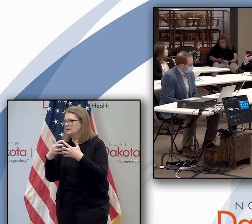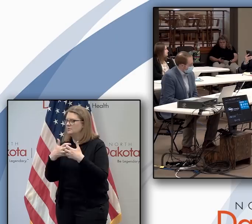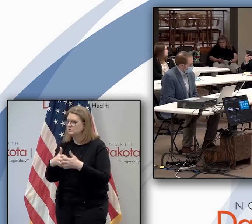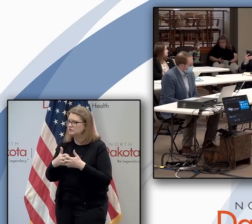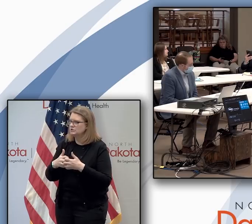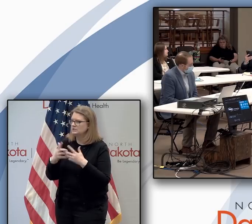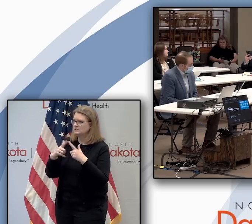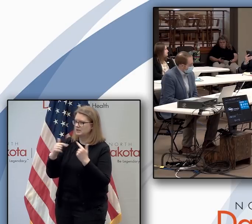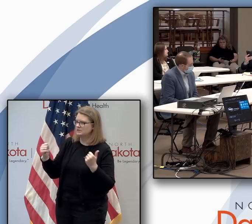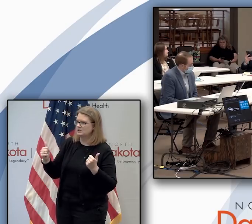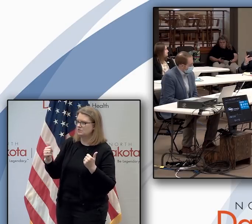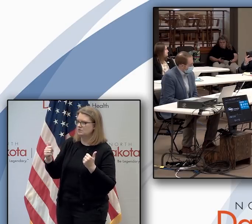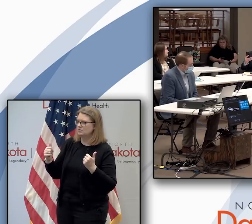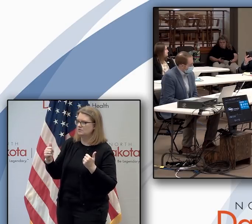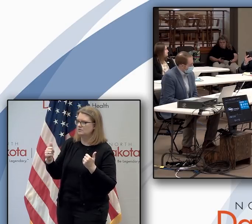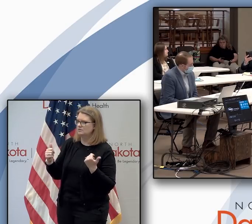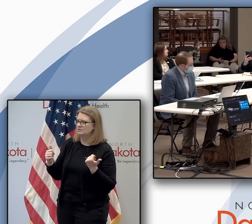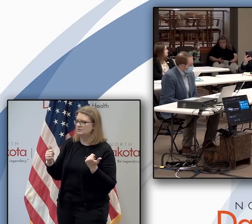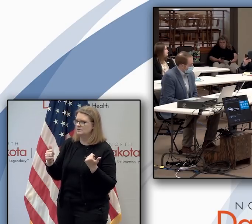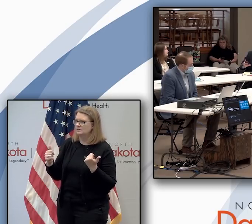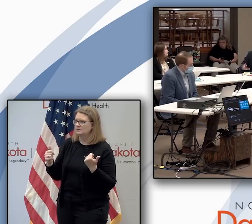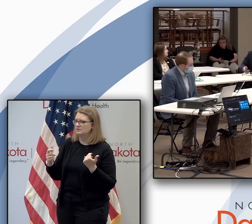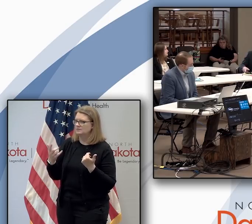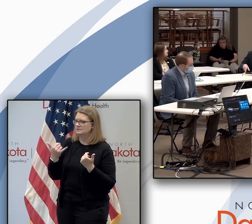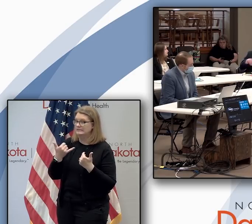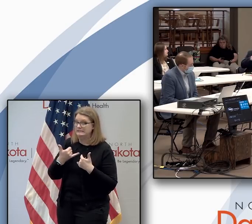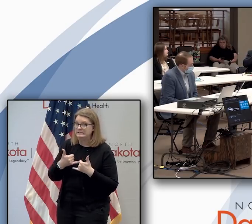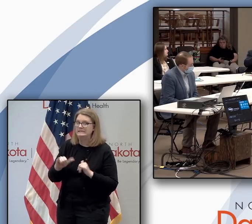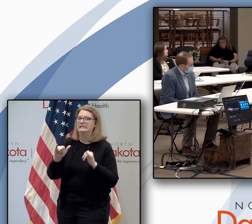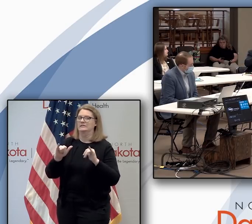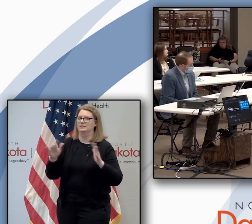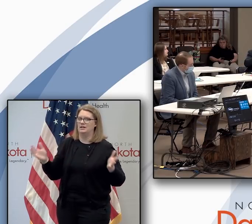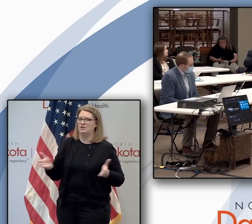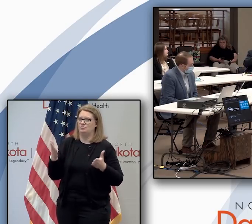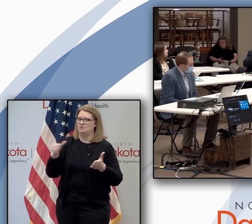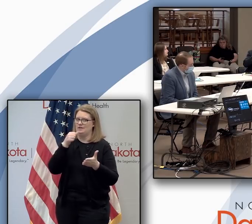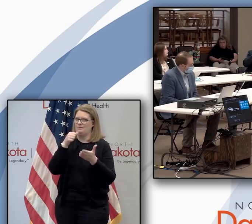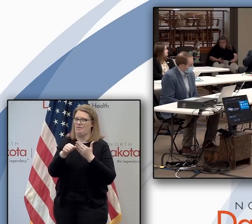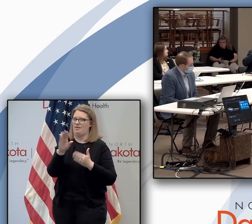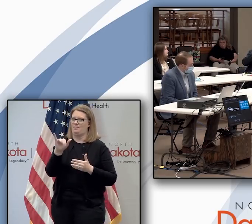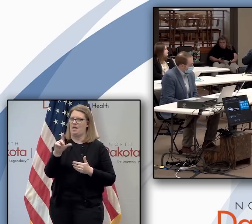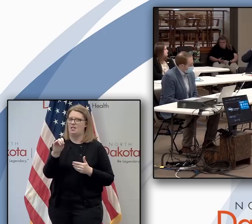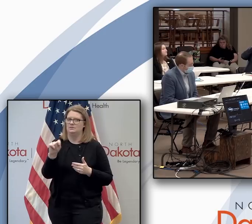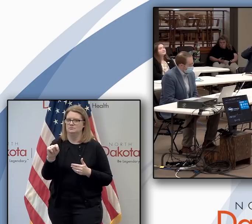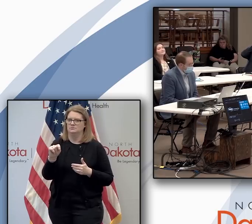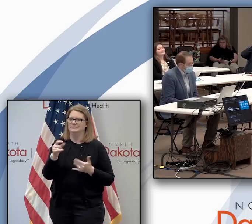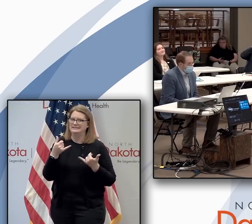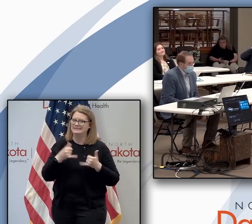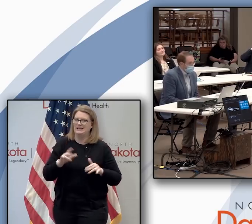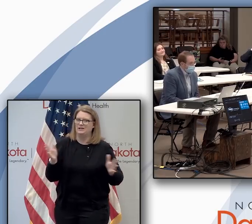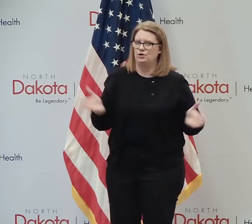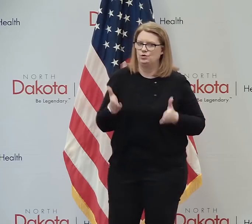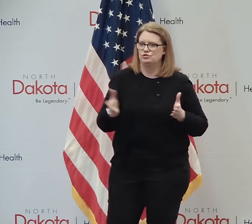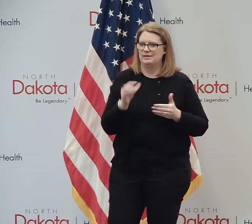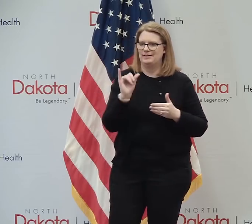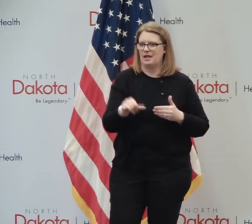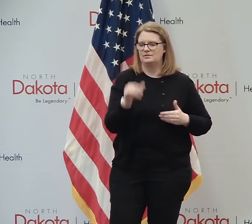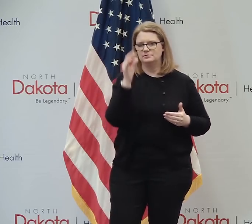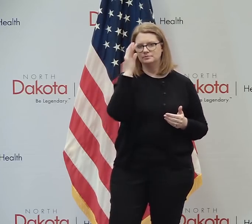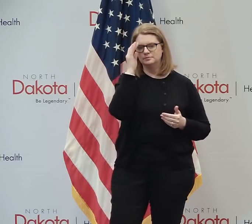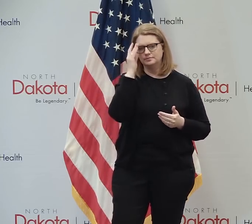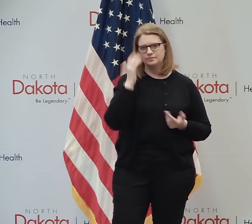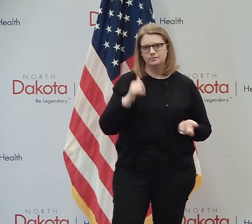etc. But I'm still encouraging mail ballots. Okay. So again, it